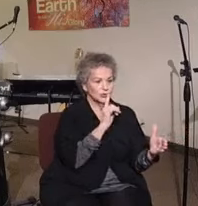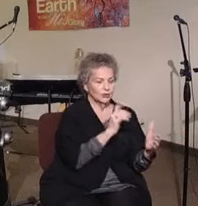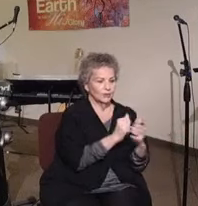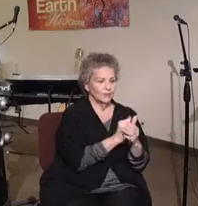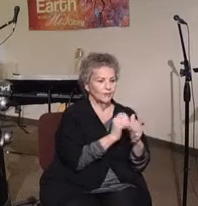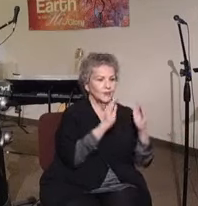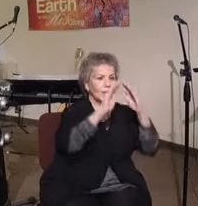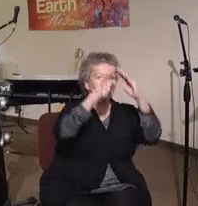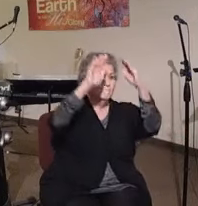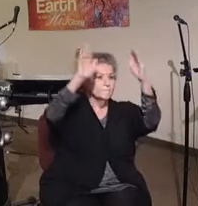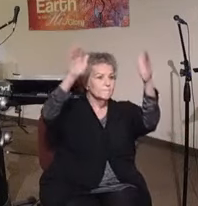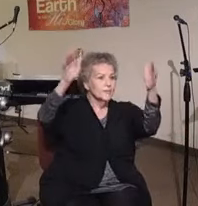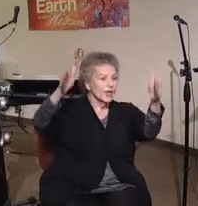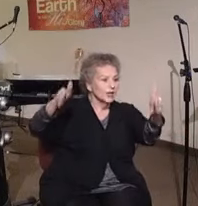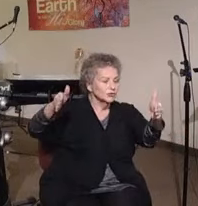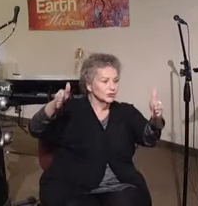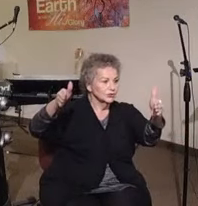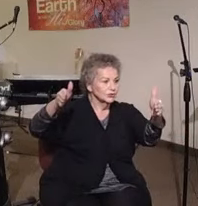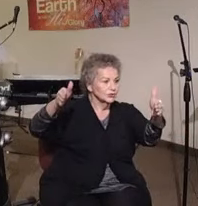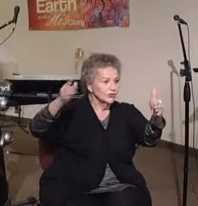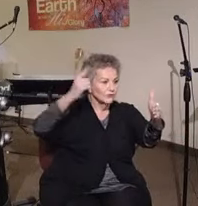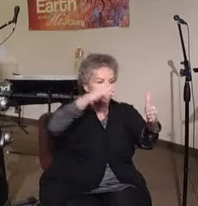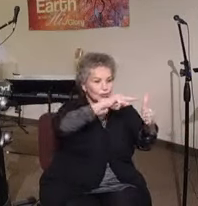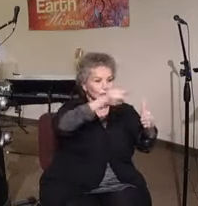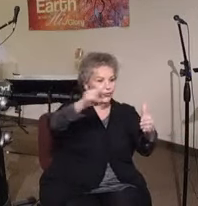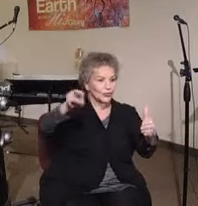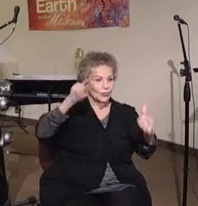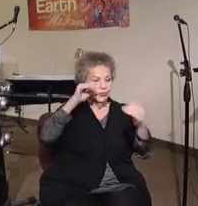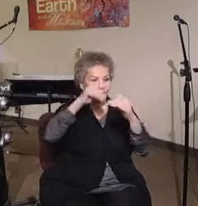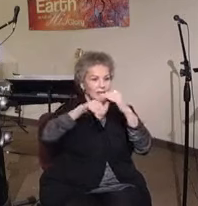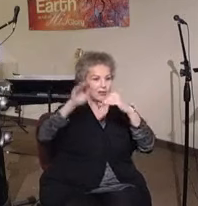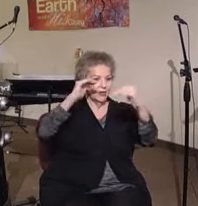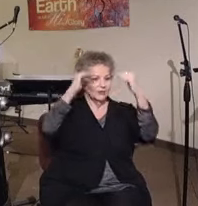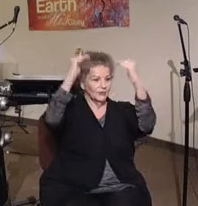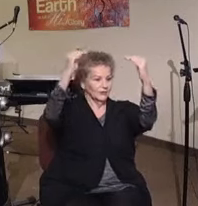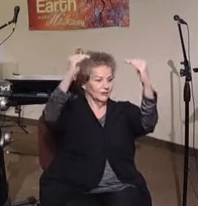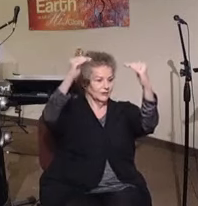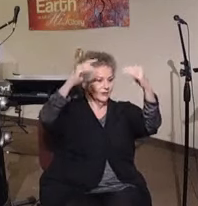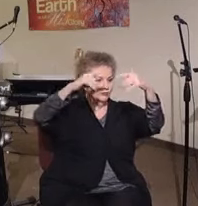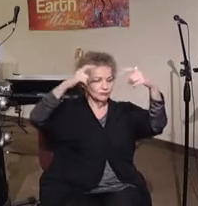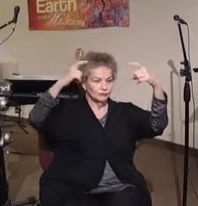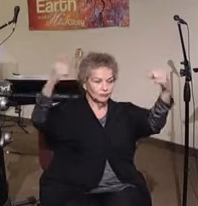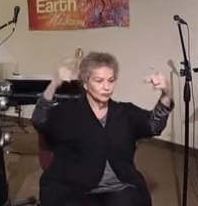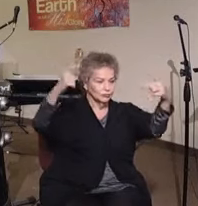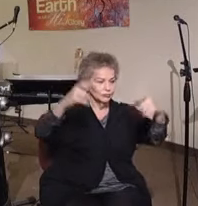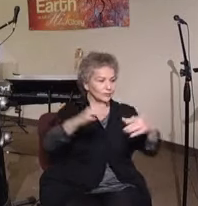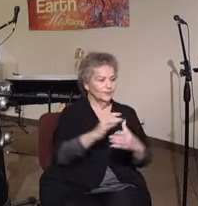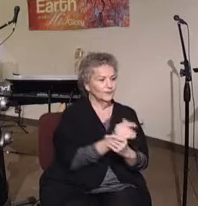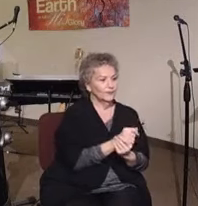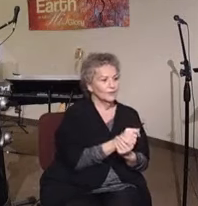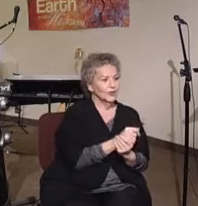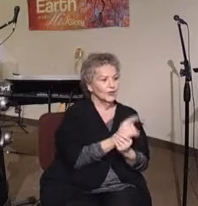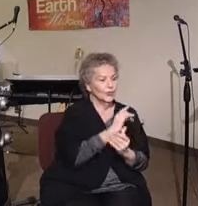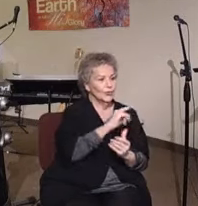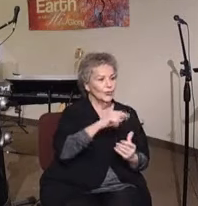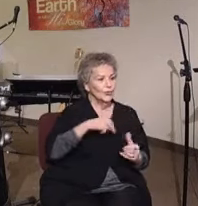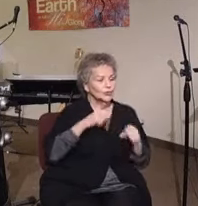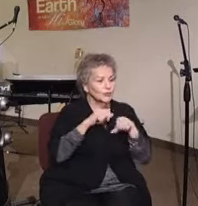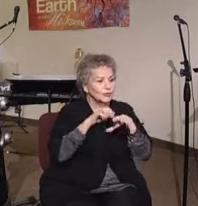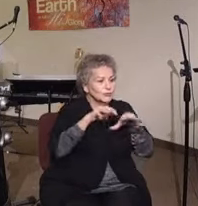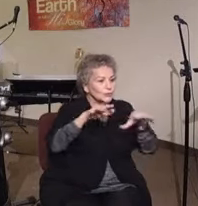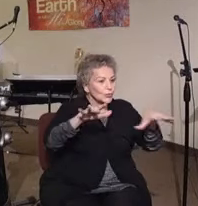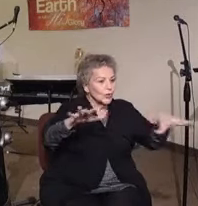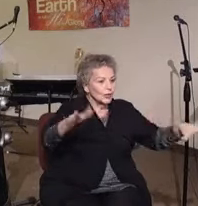mansion for you in heaven. Wow. We ought to be spreading that good